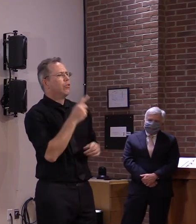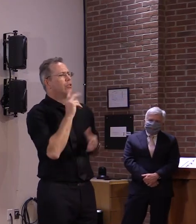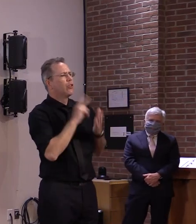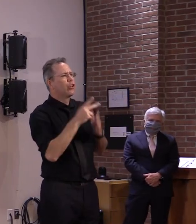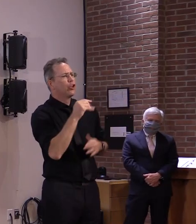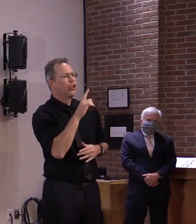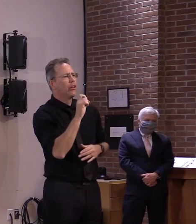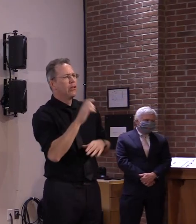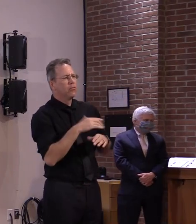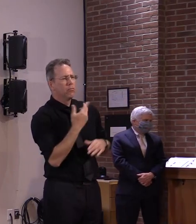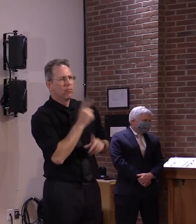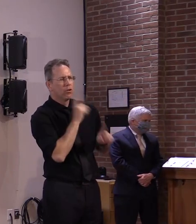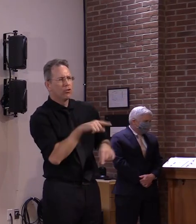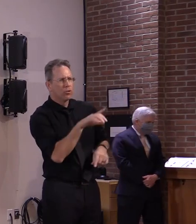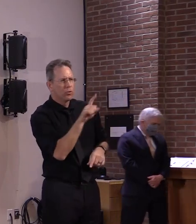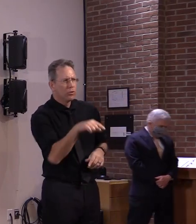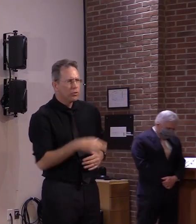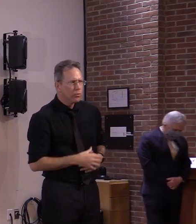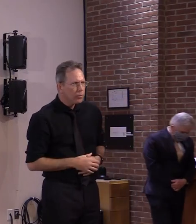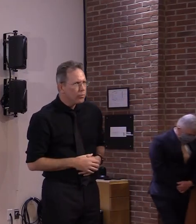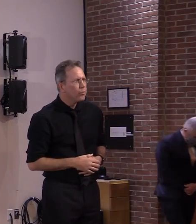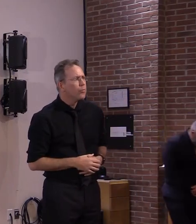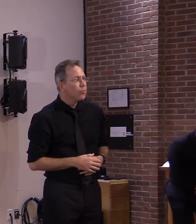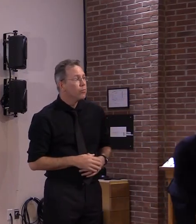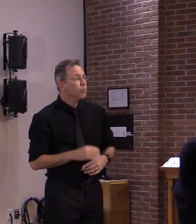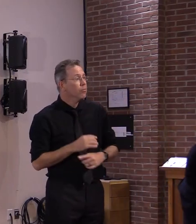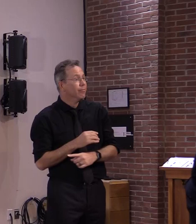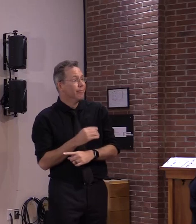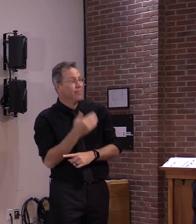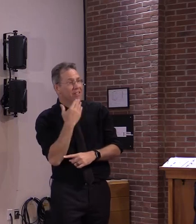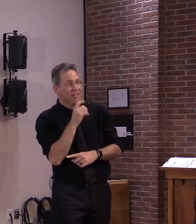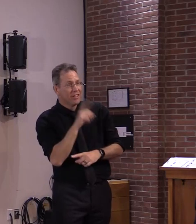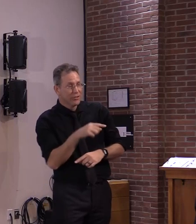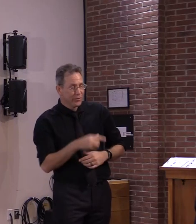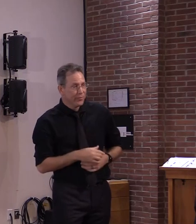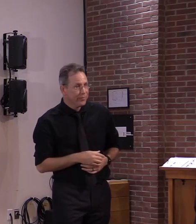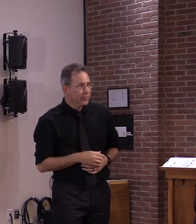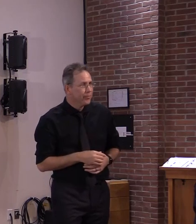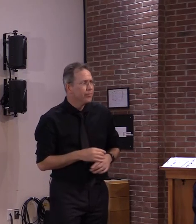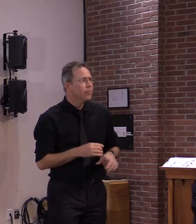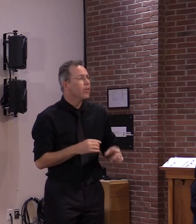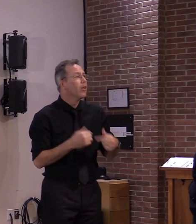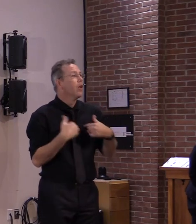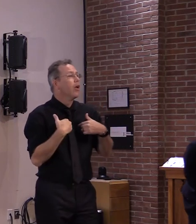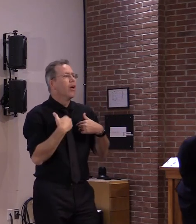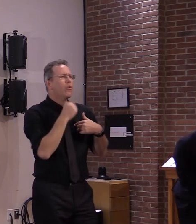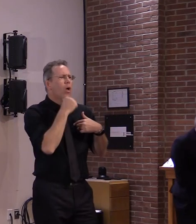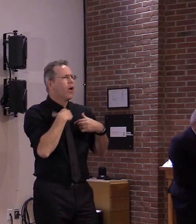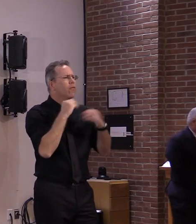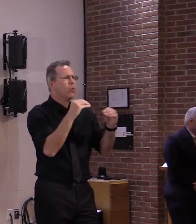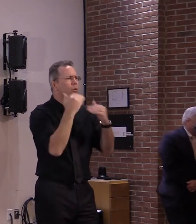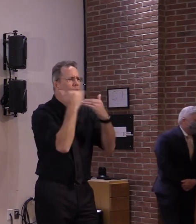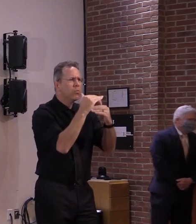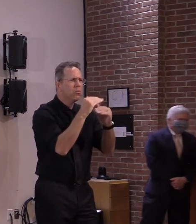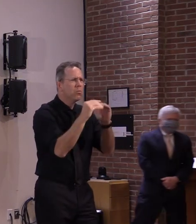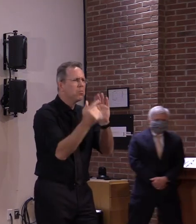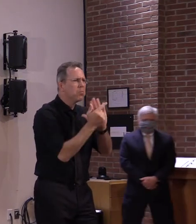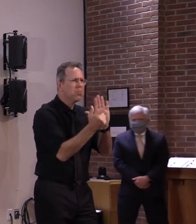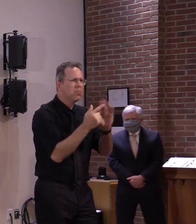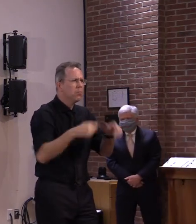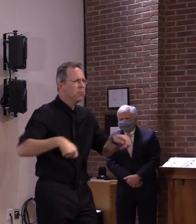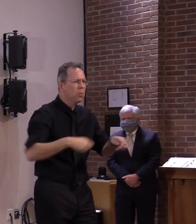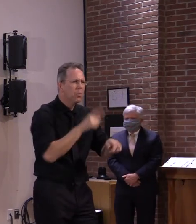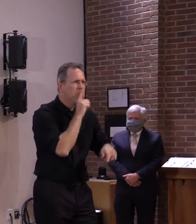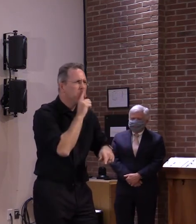Absolutely. Thank you for the question. We actually have, we don't have a ban on playing pool in a